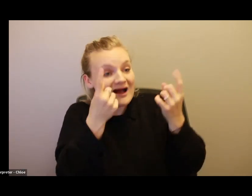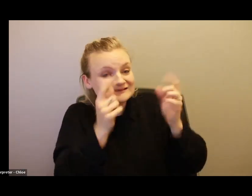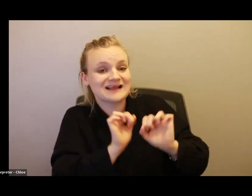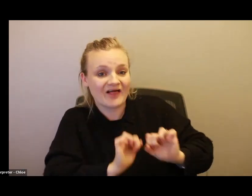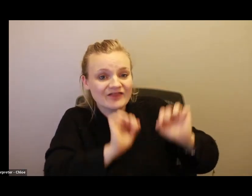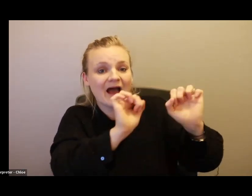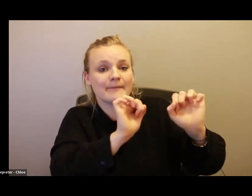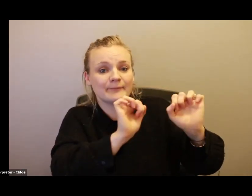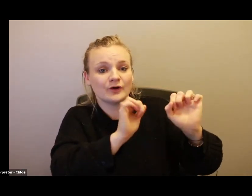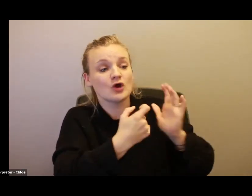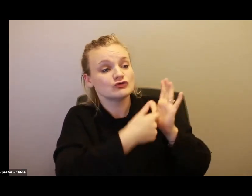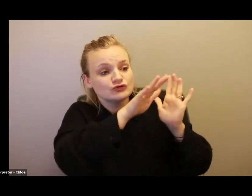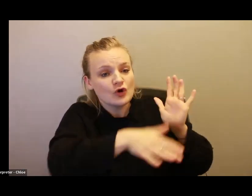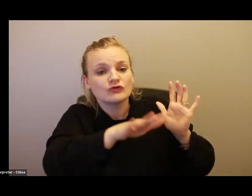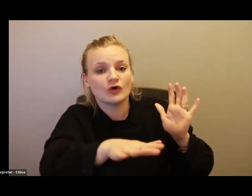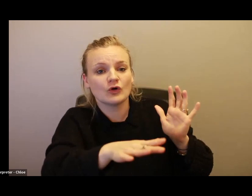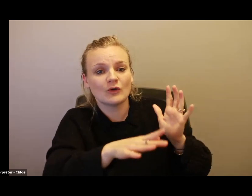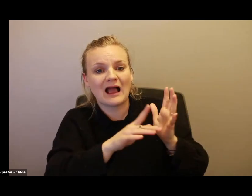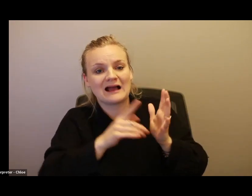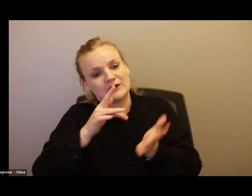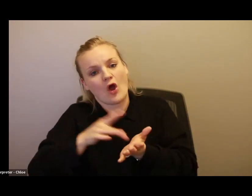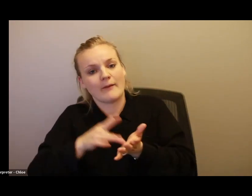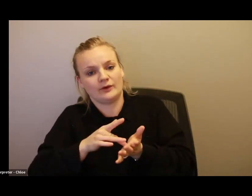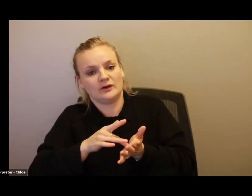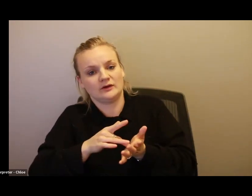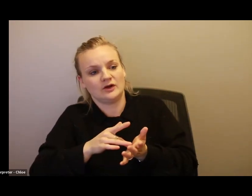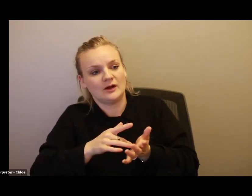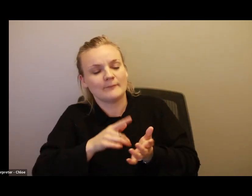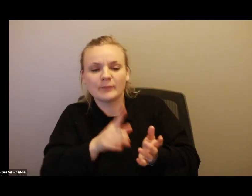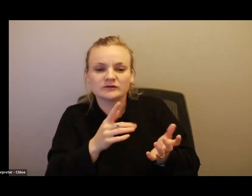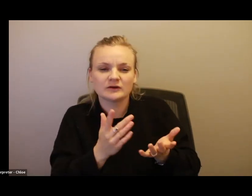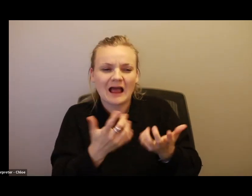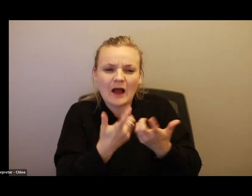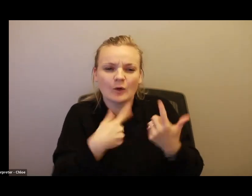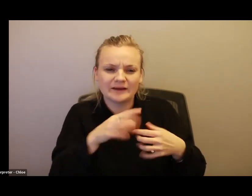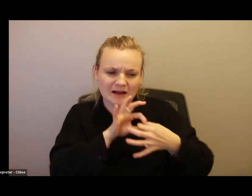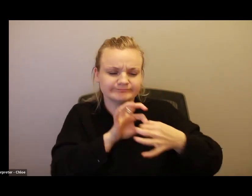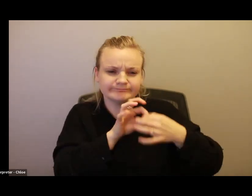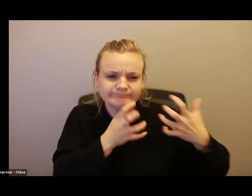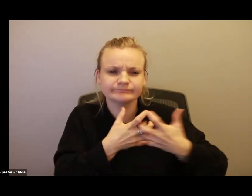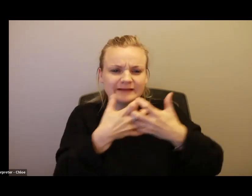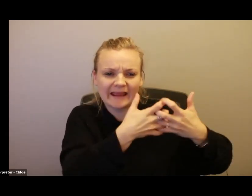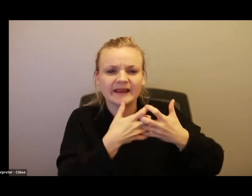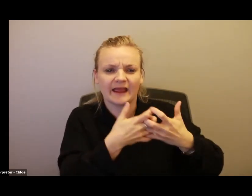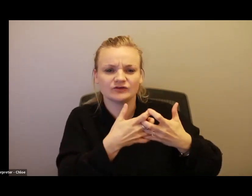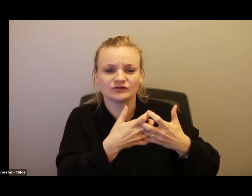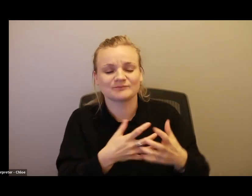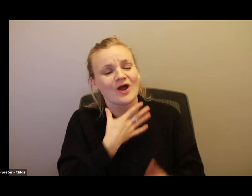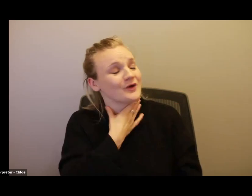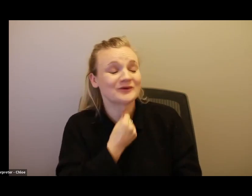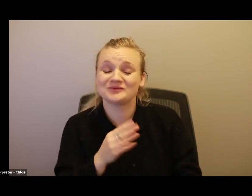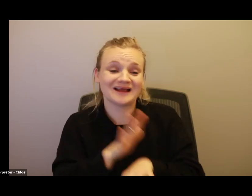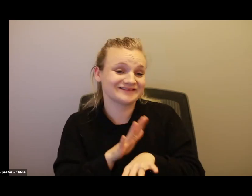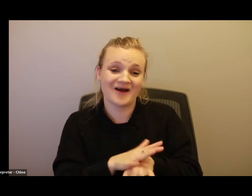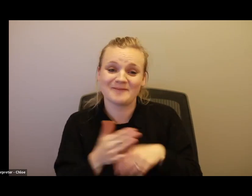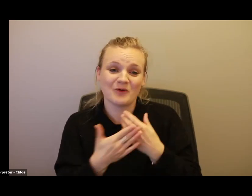rural and urban, and how do we do that? So that was a conversation about, and I wish we had more time. We really enjoyed